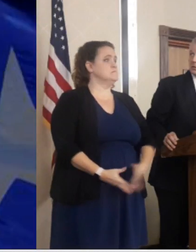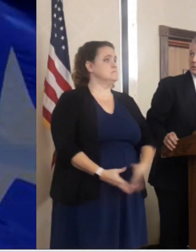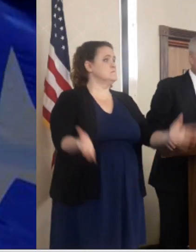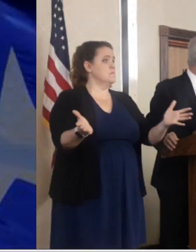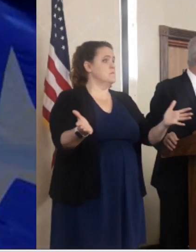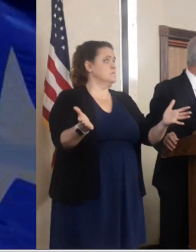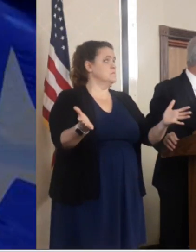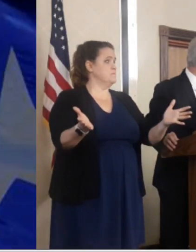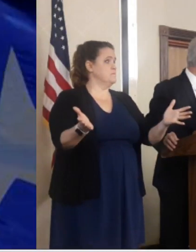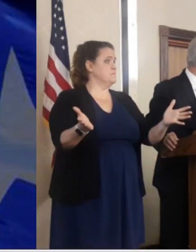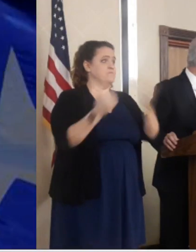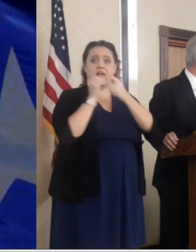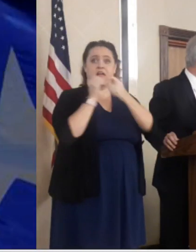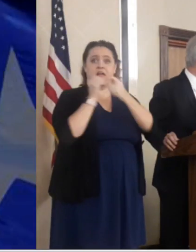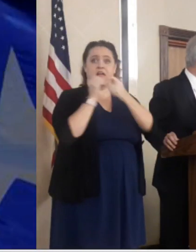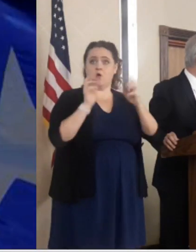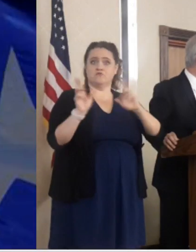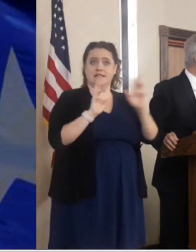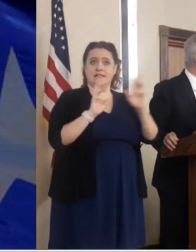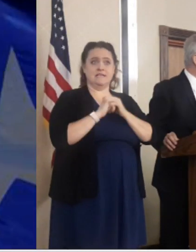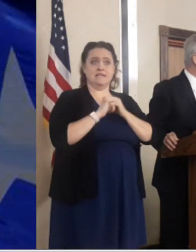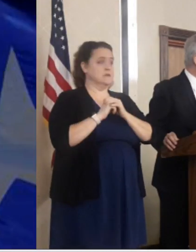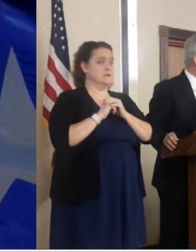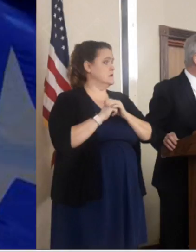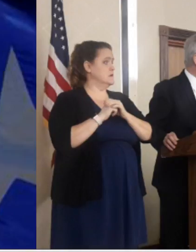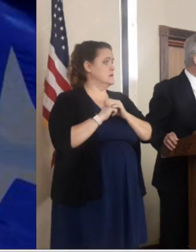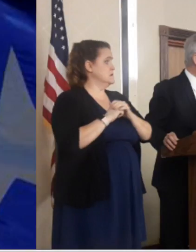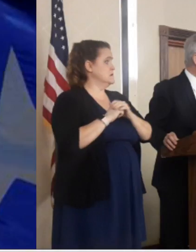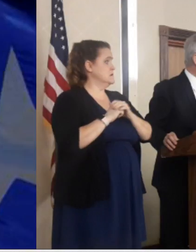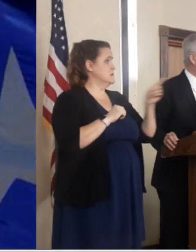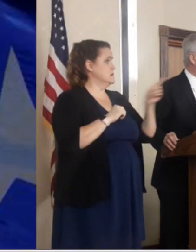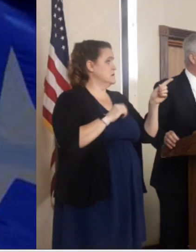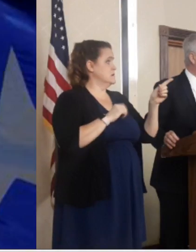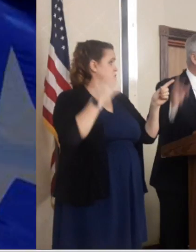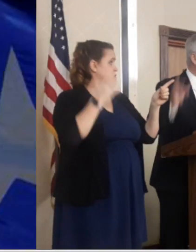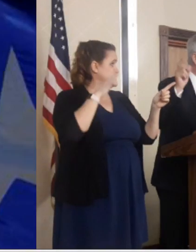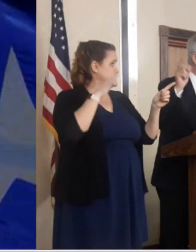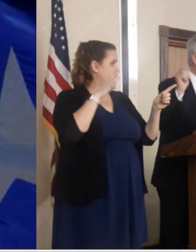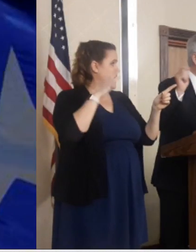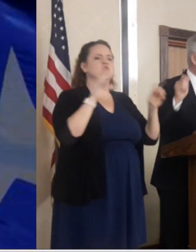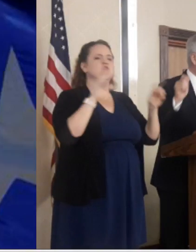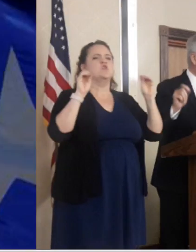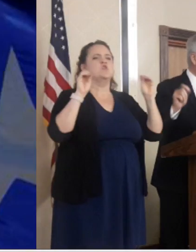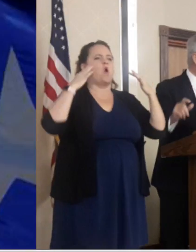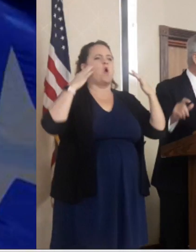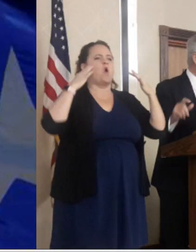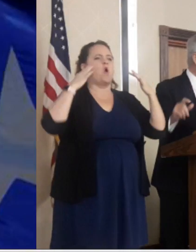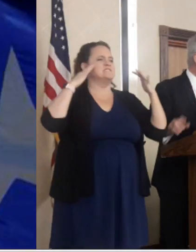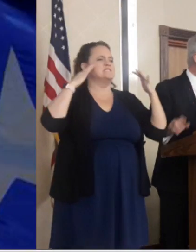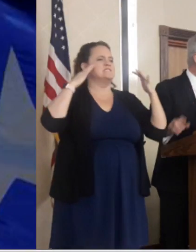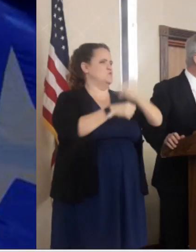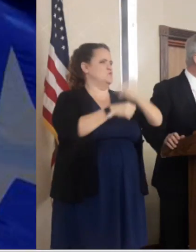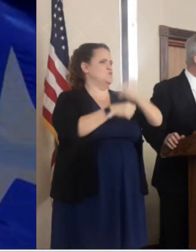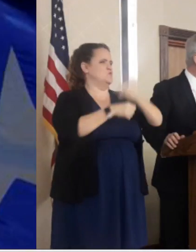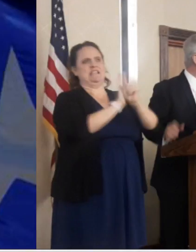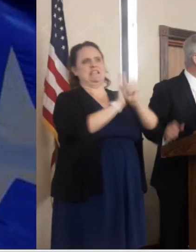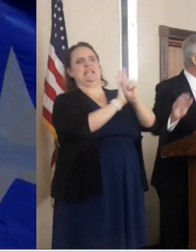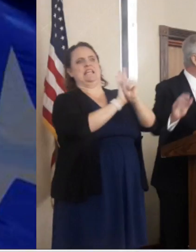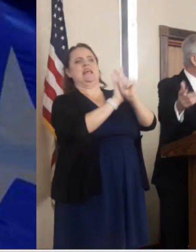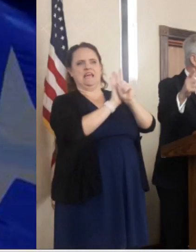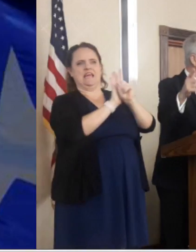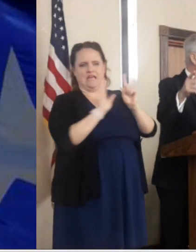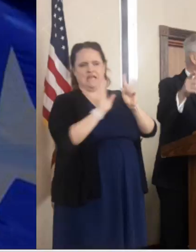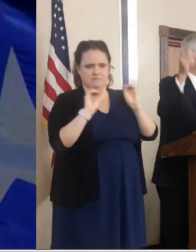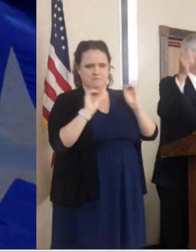Everybody ready? There won't be a sound. Staff ready? Okay, now we're not doing the cool ding thing or anything like that, okay?